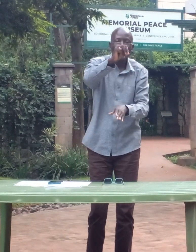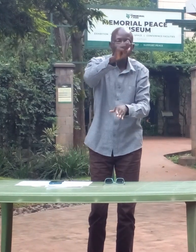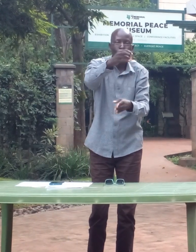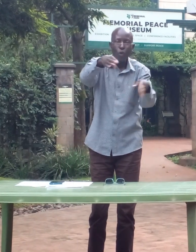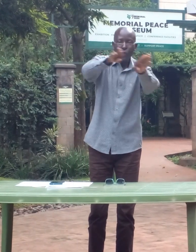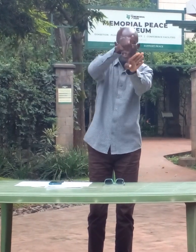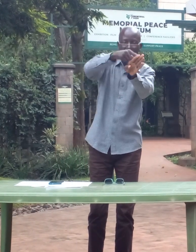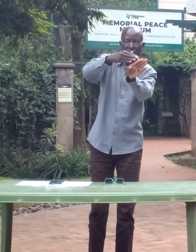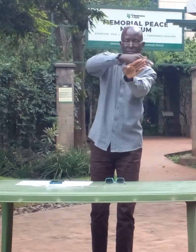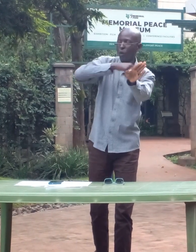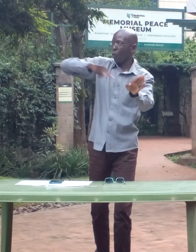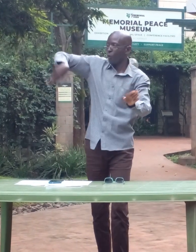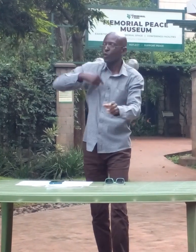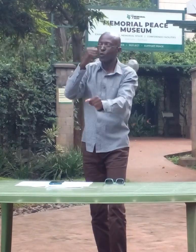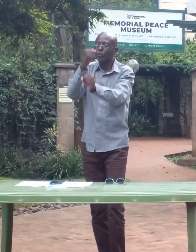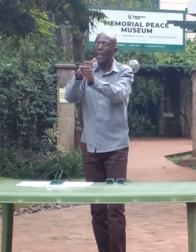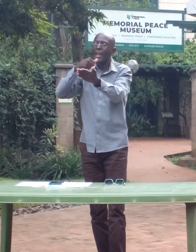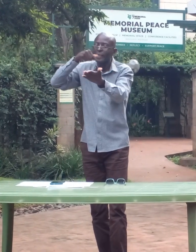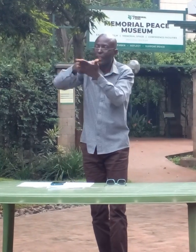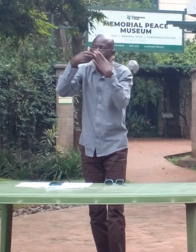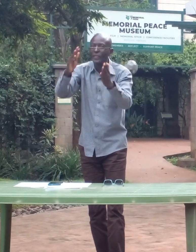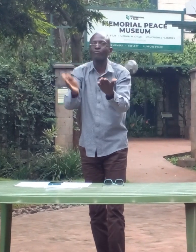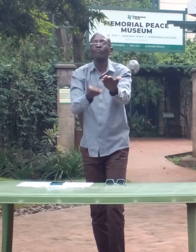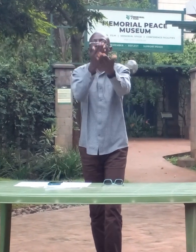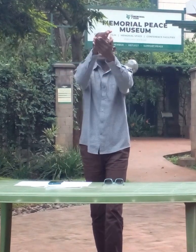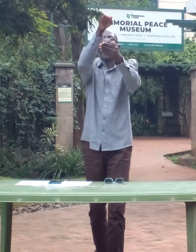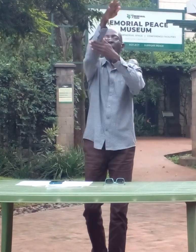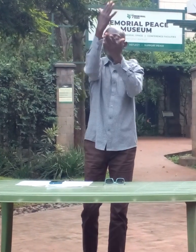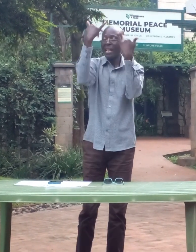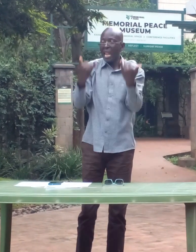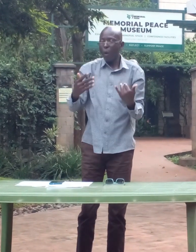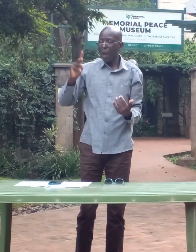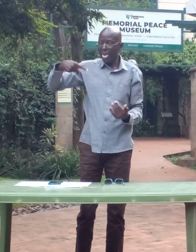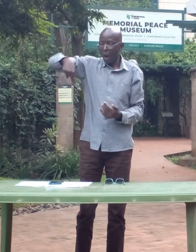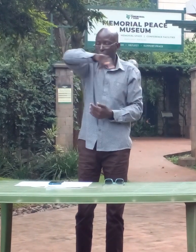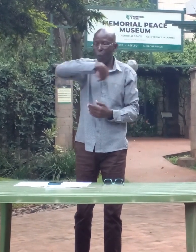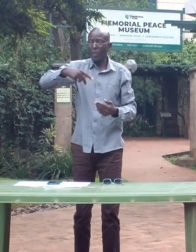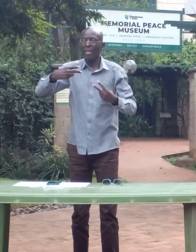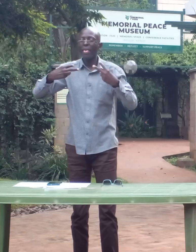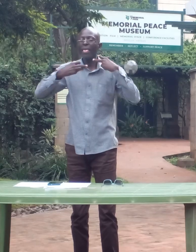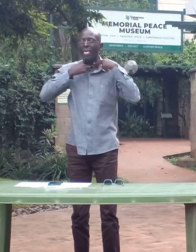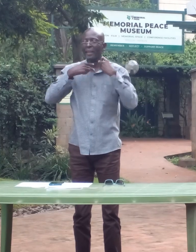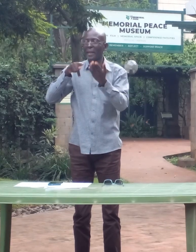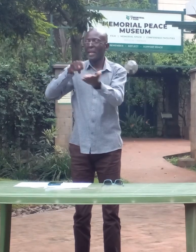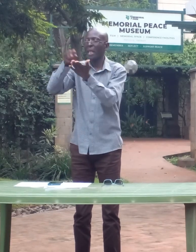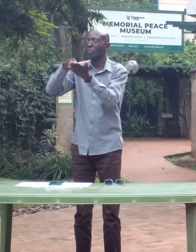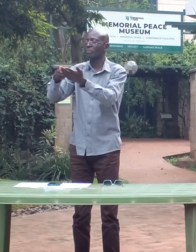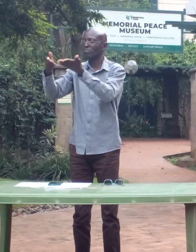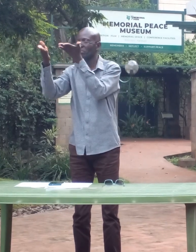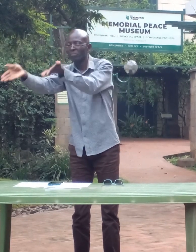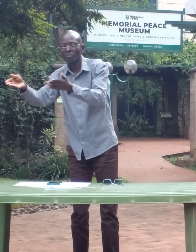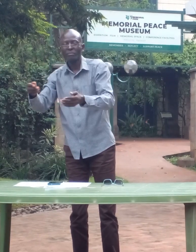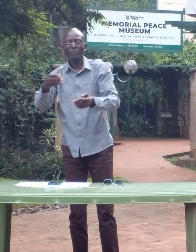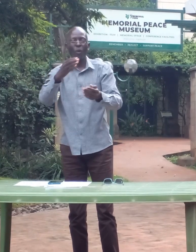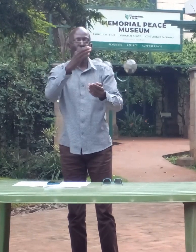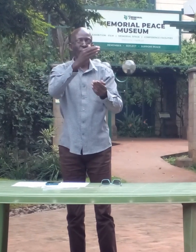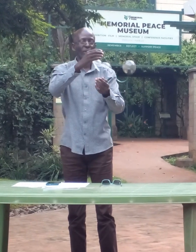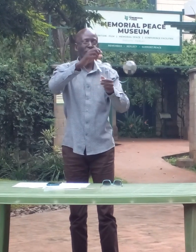worry. OMS was closed and we needed a letter to ask if we Kenya, because we had stuck on debt and